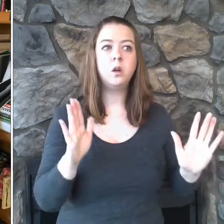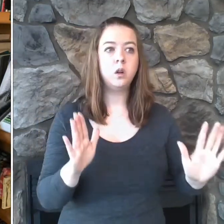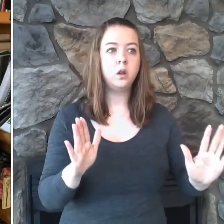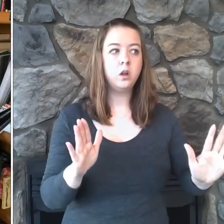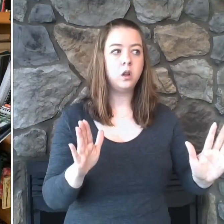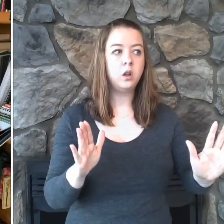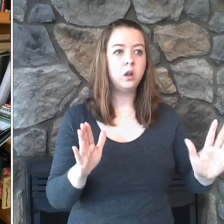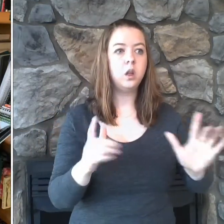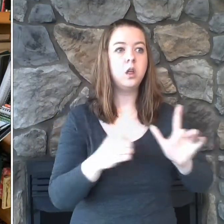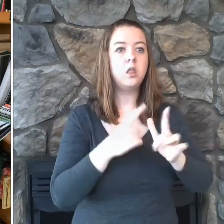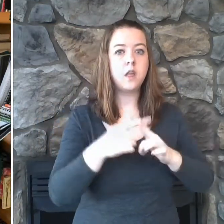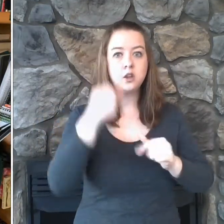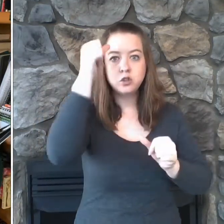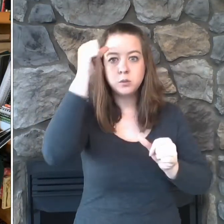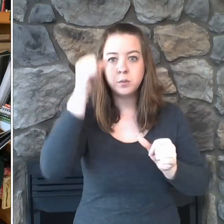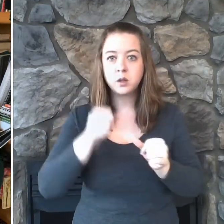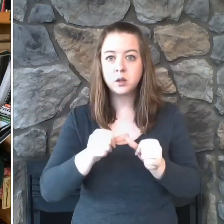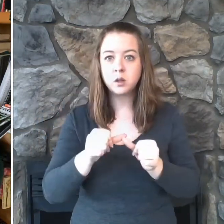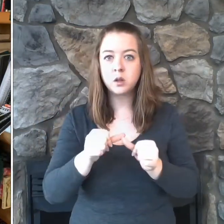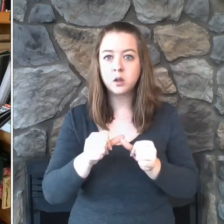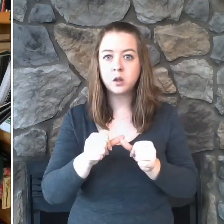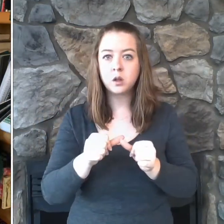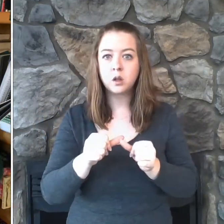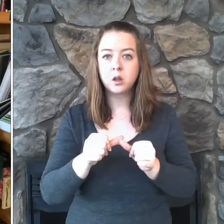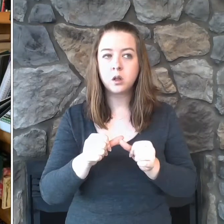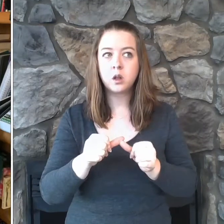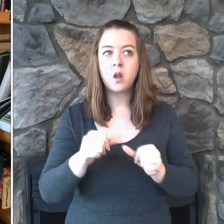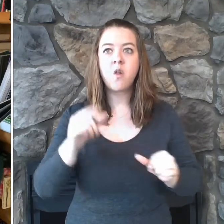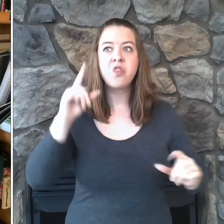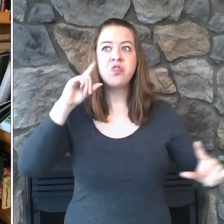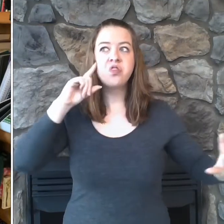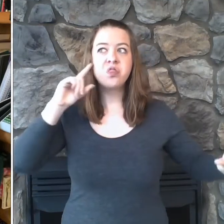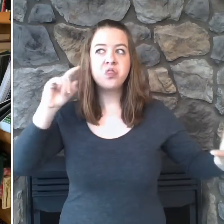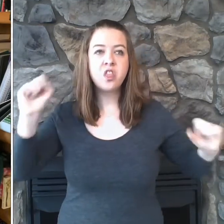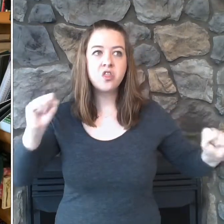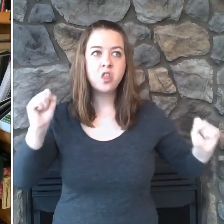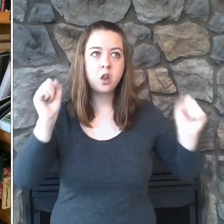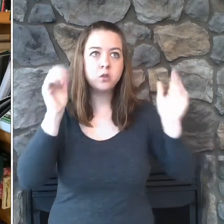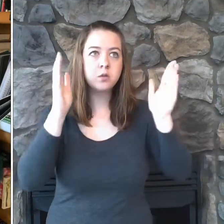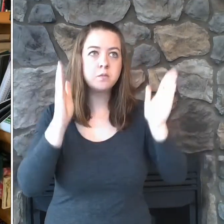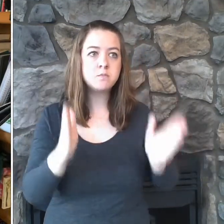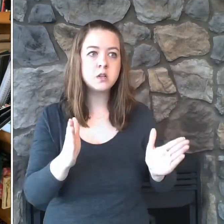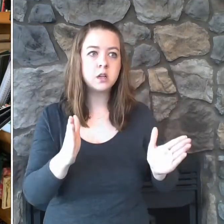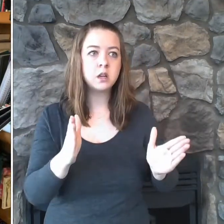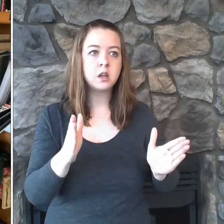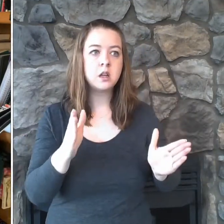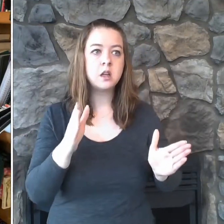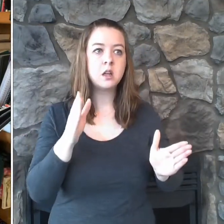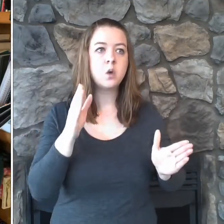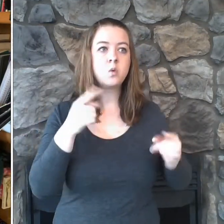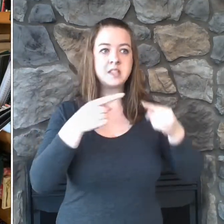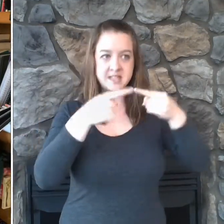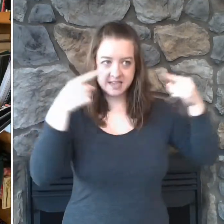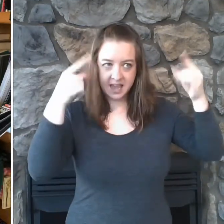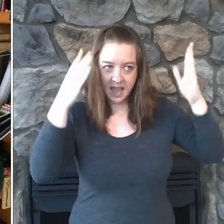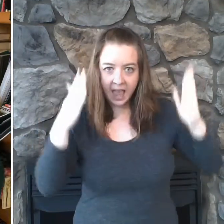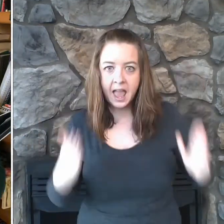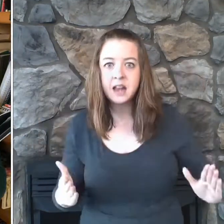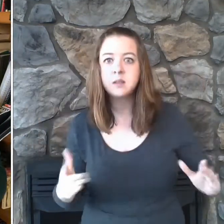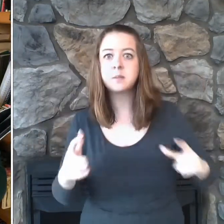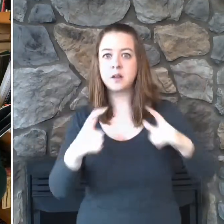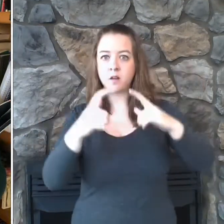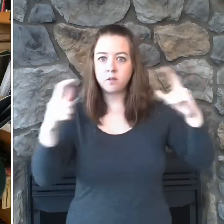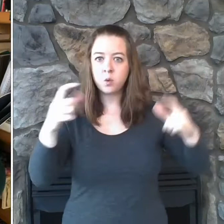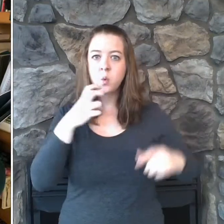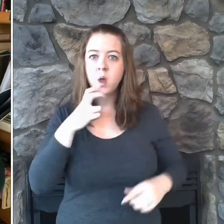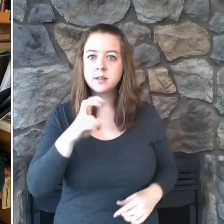Then she remembered. The thunder being was the enemy of the great